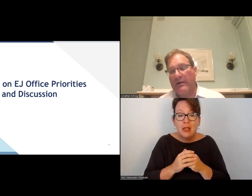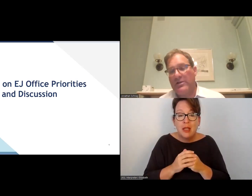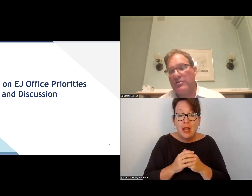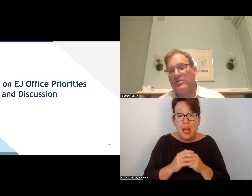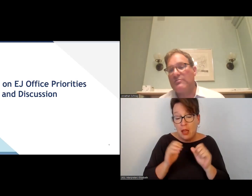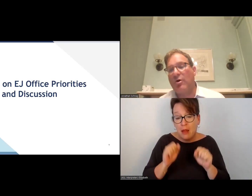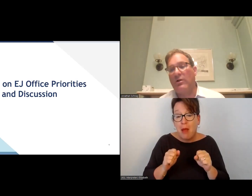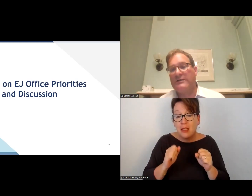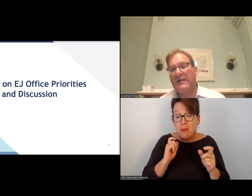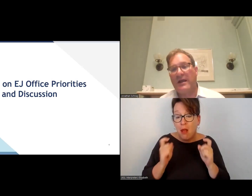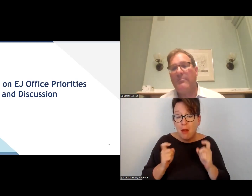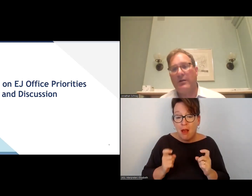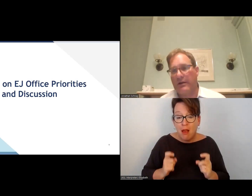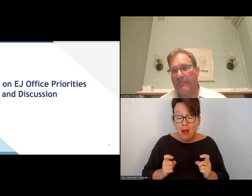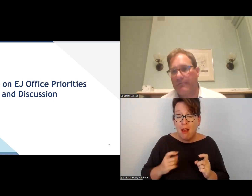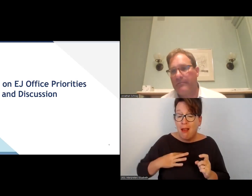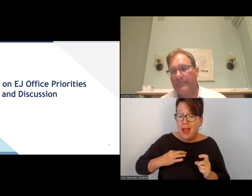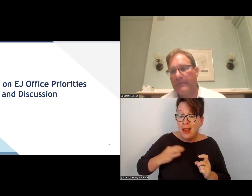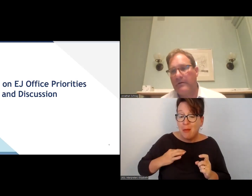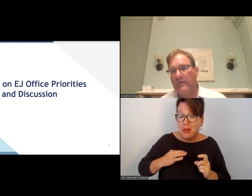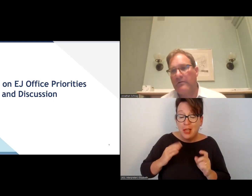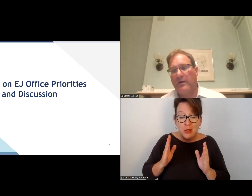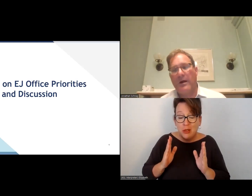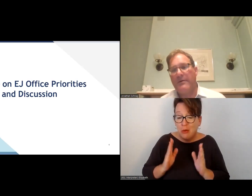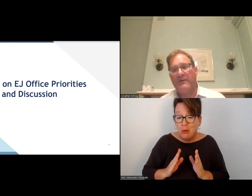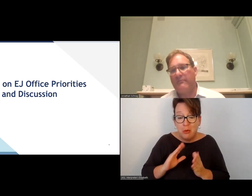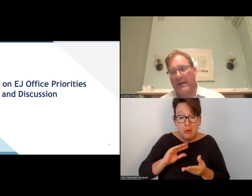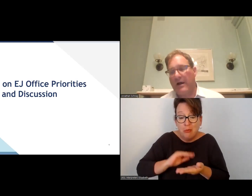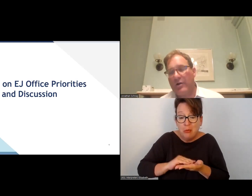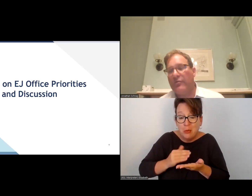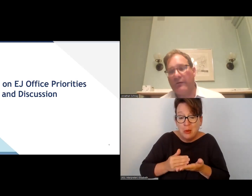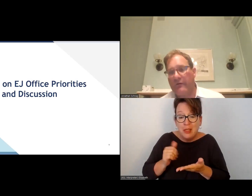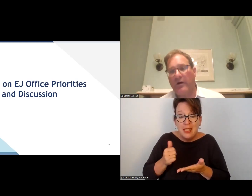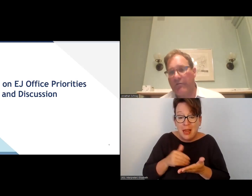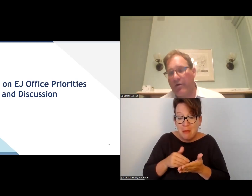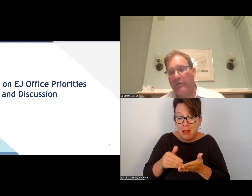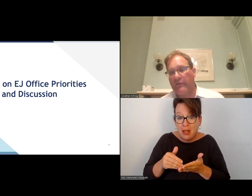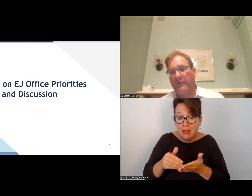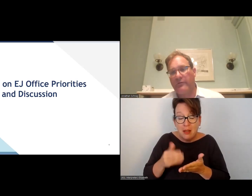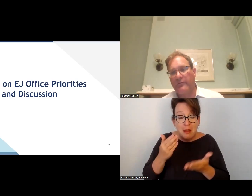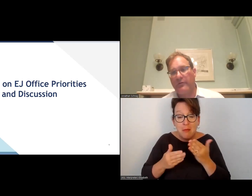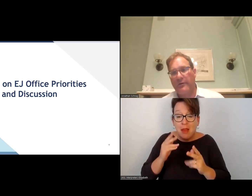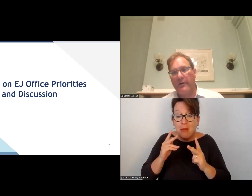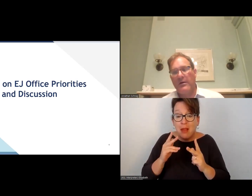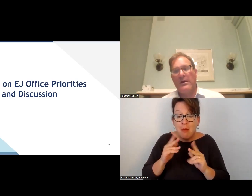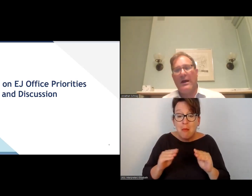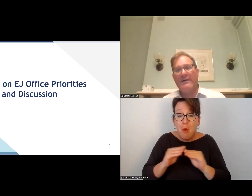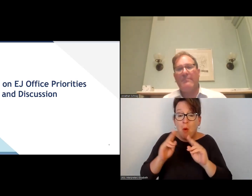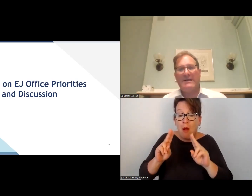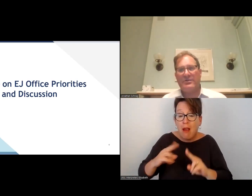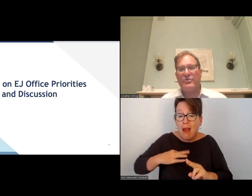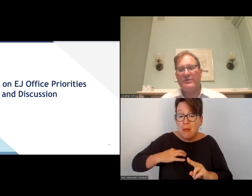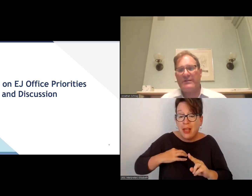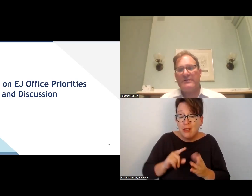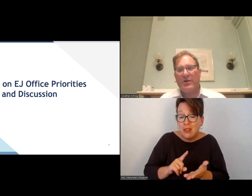an application as small as 10 million. There might be many hundreds of those. I